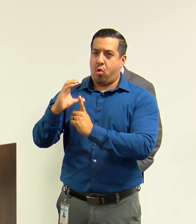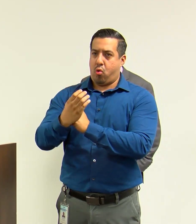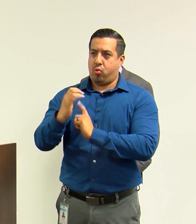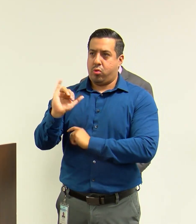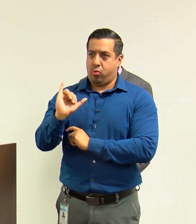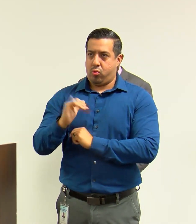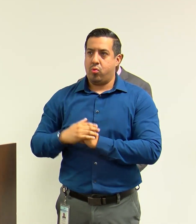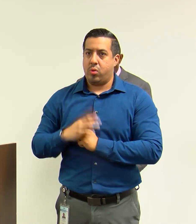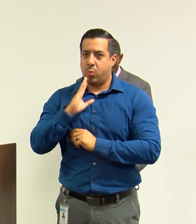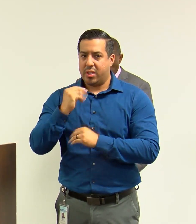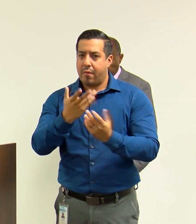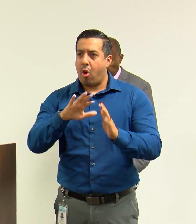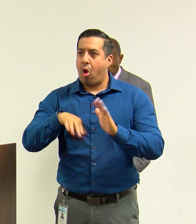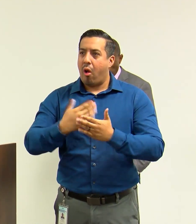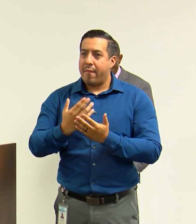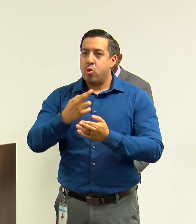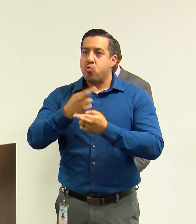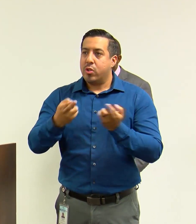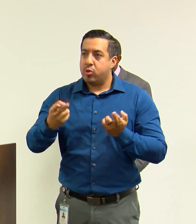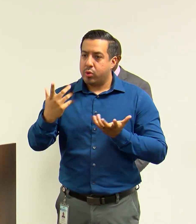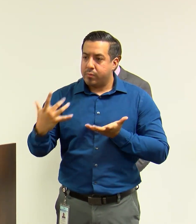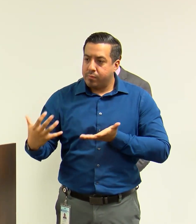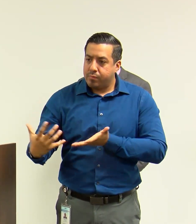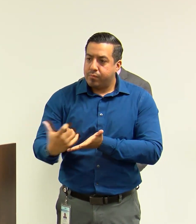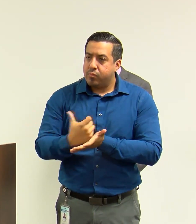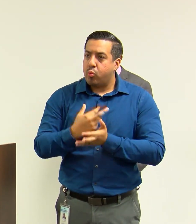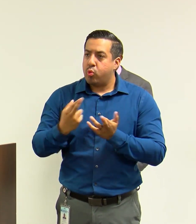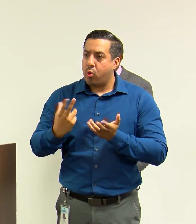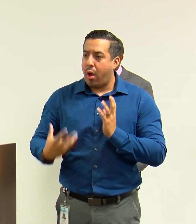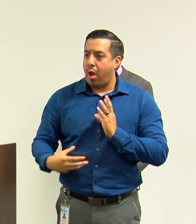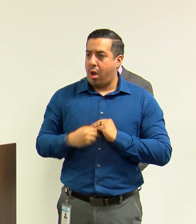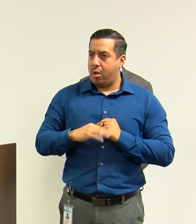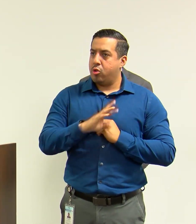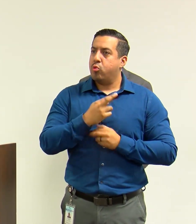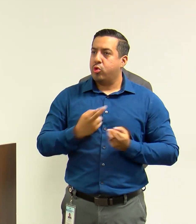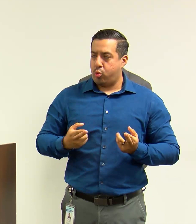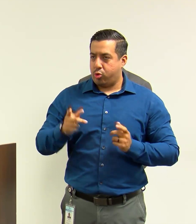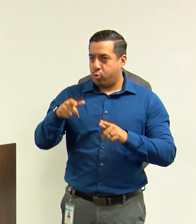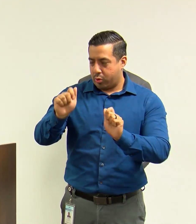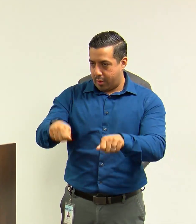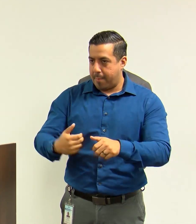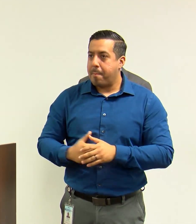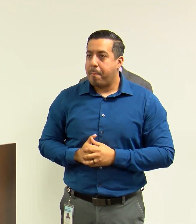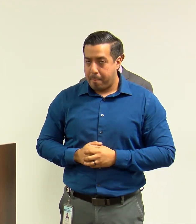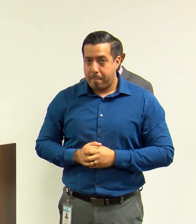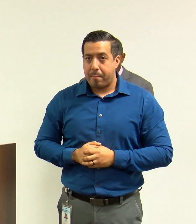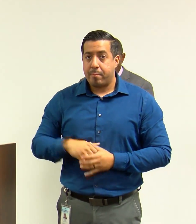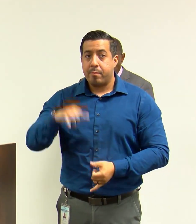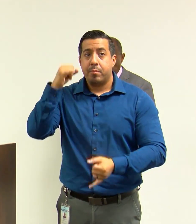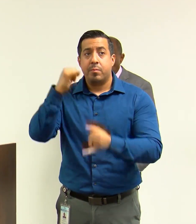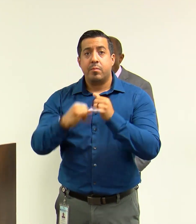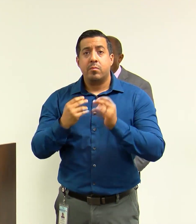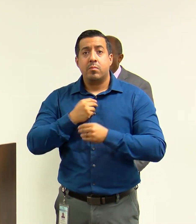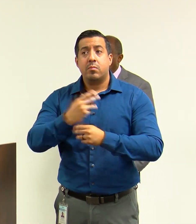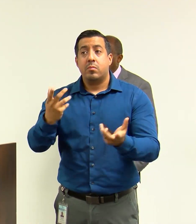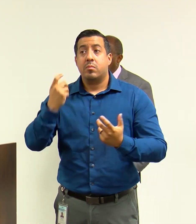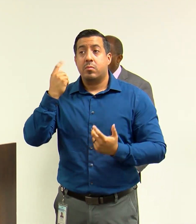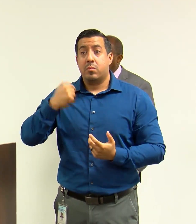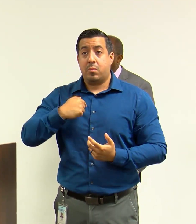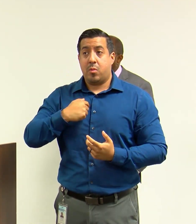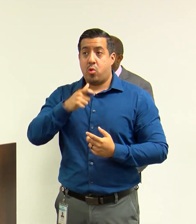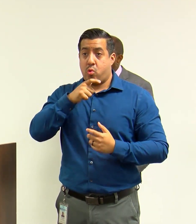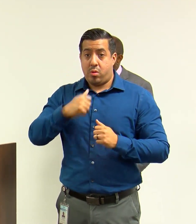those resources added to your own material resources. Finally, let me say that I will, as a